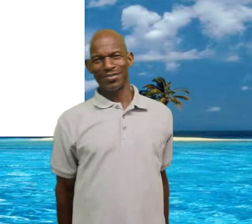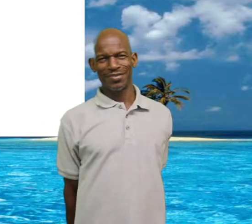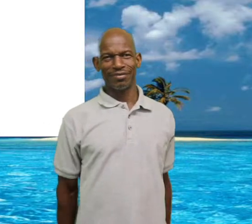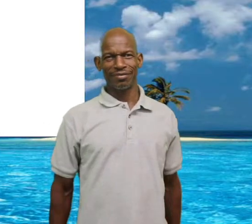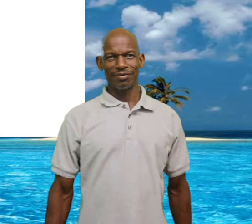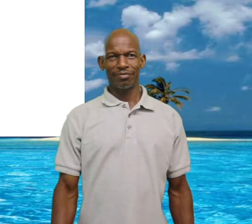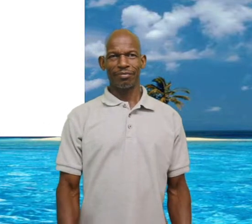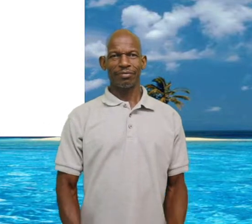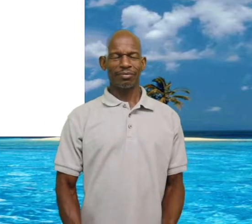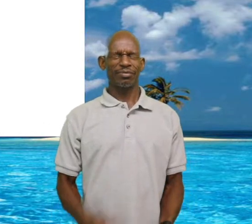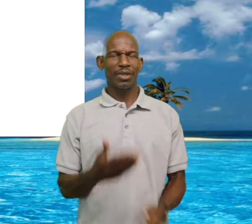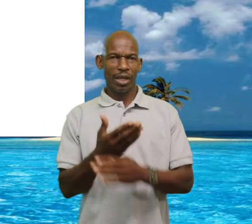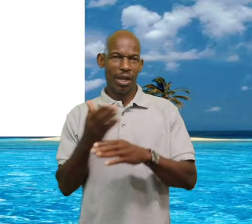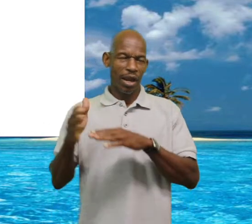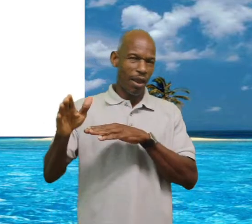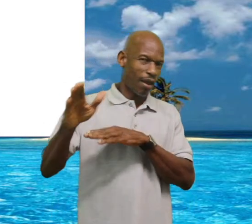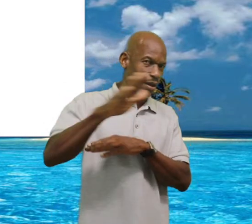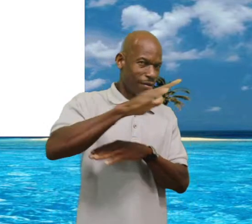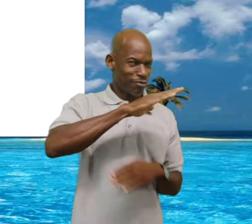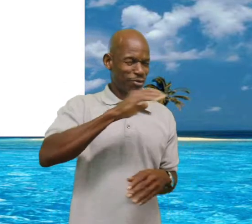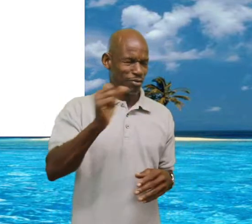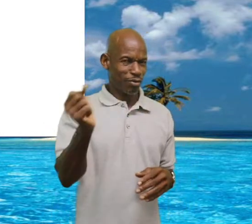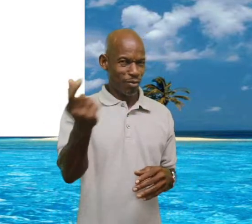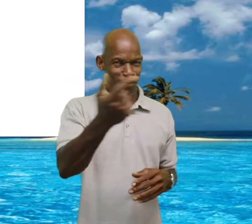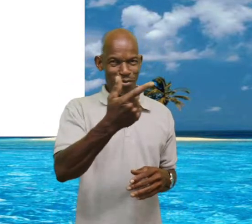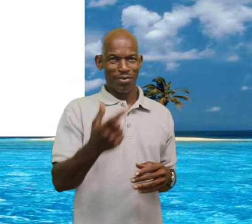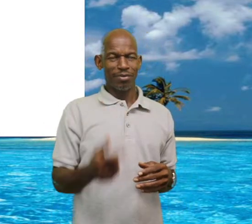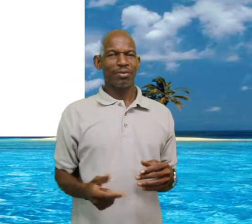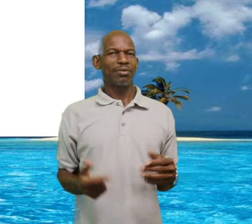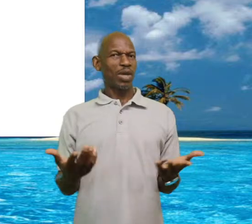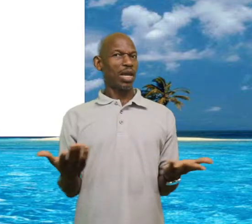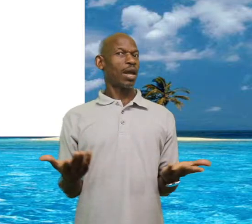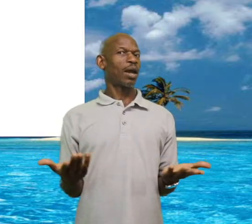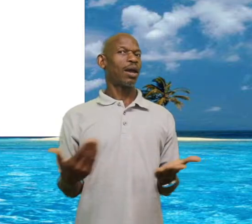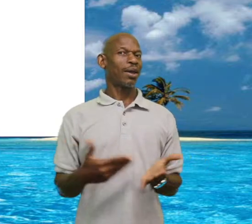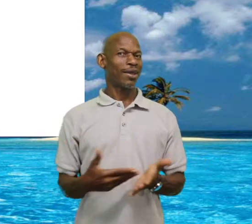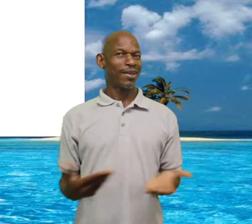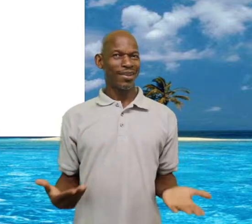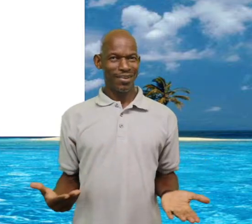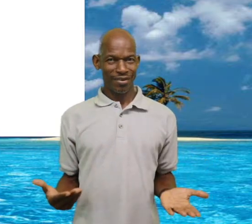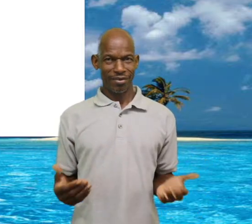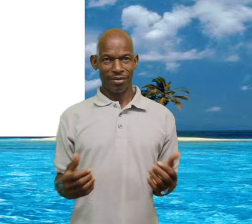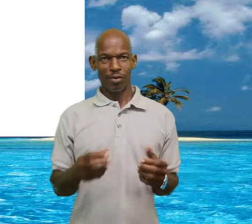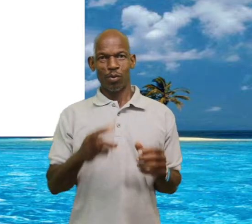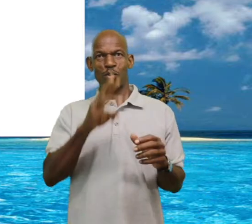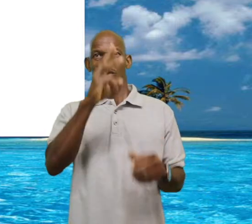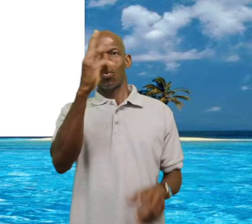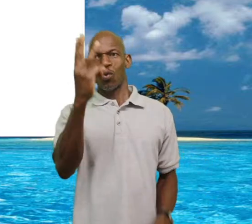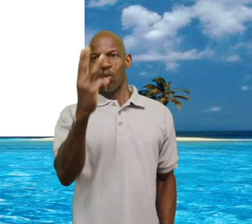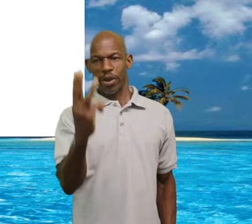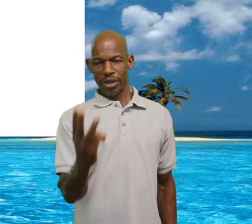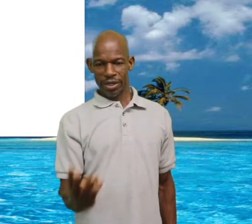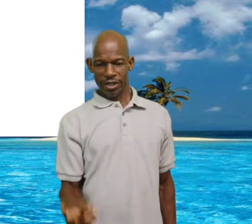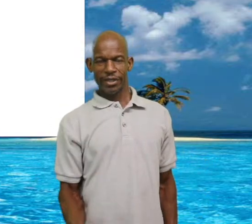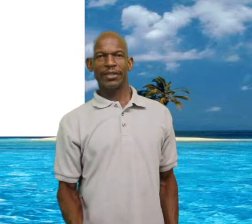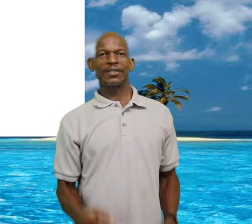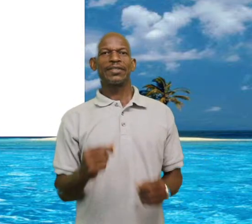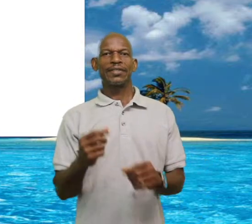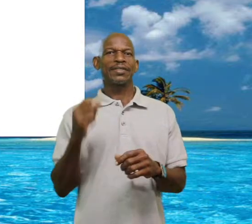Good afternoon, everyone. We are back again Wednesday with our Deaf Literacy class, English class,